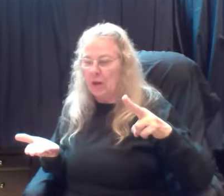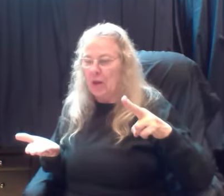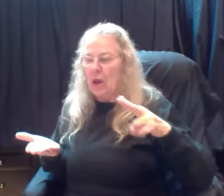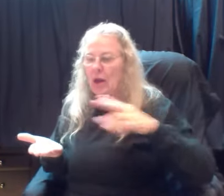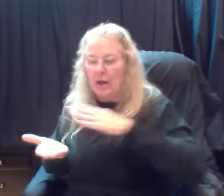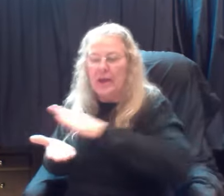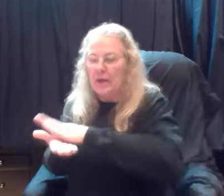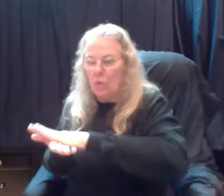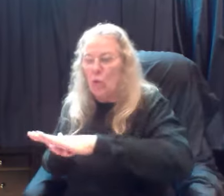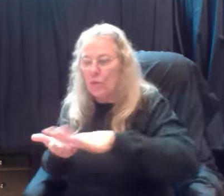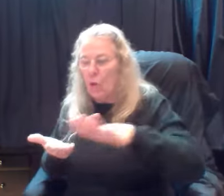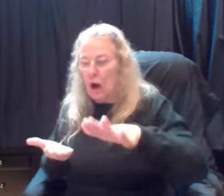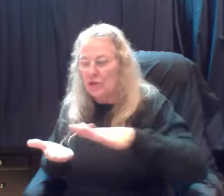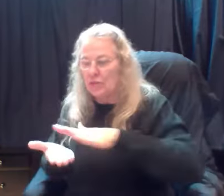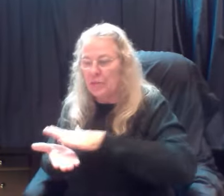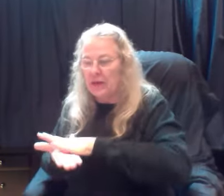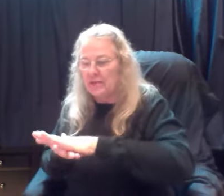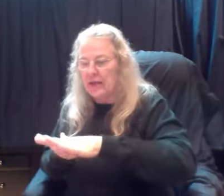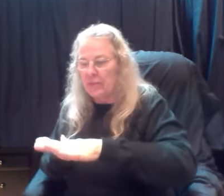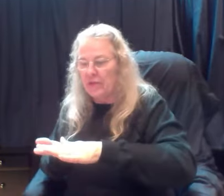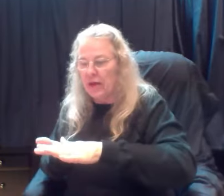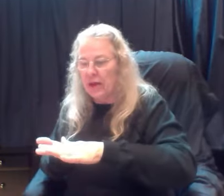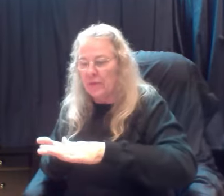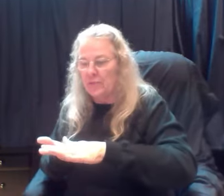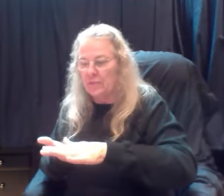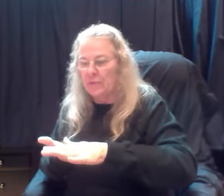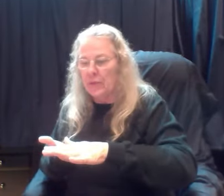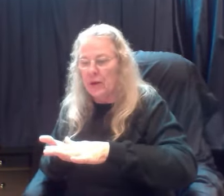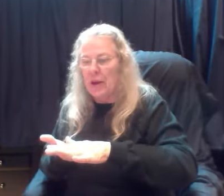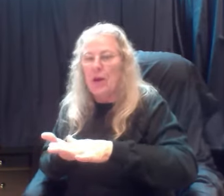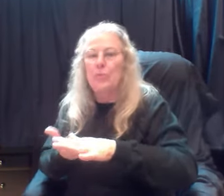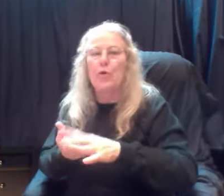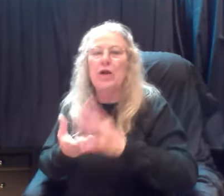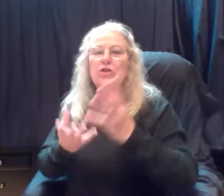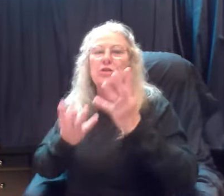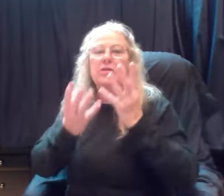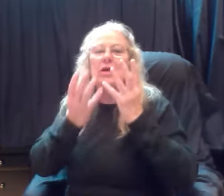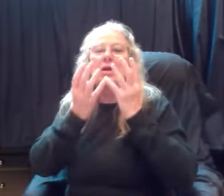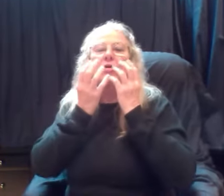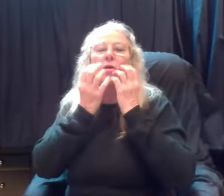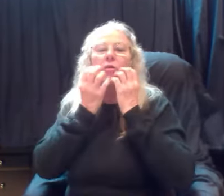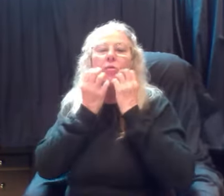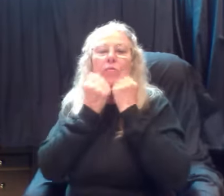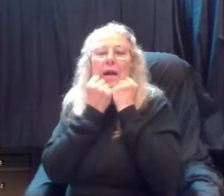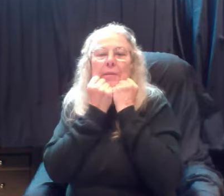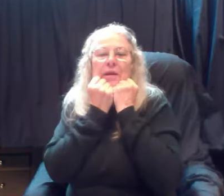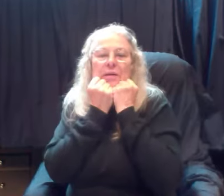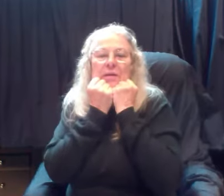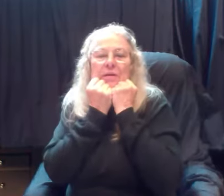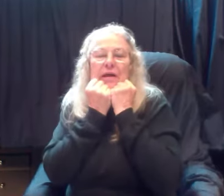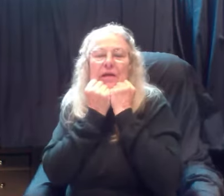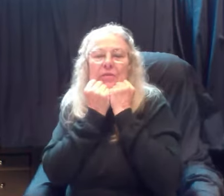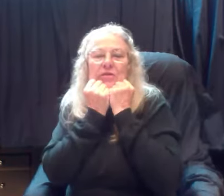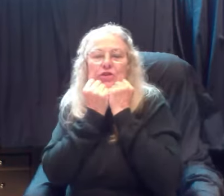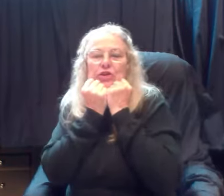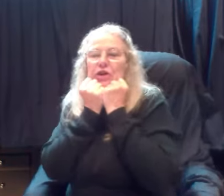Again, with wash being the same thing. Precious. Grabbing at the chin.